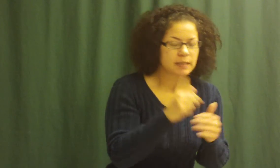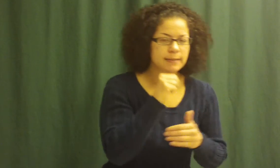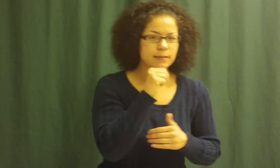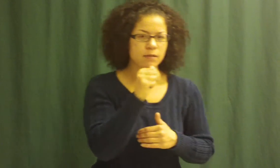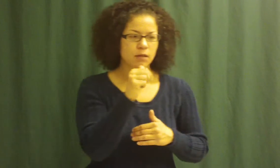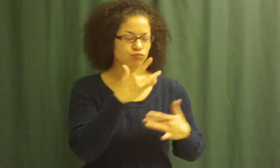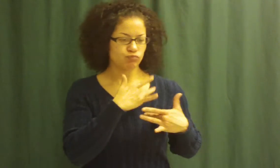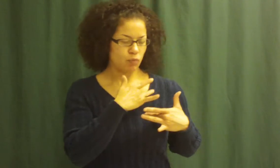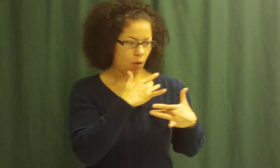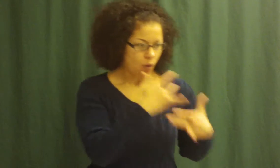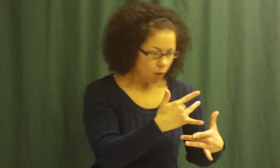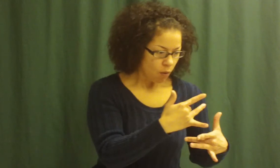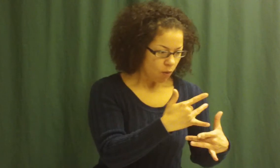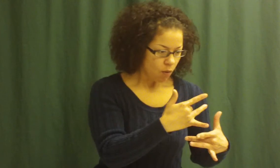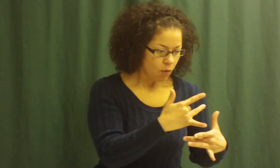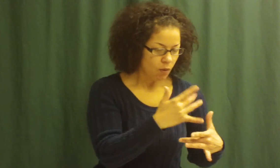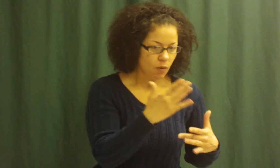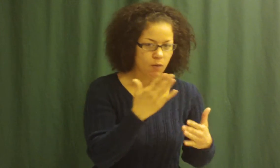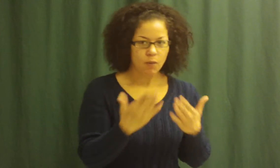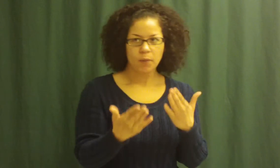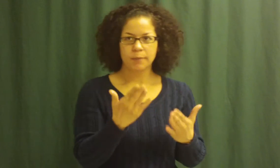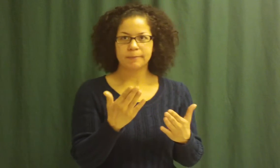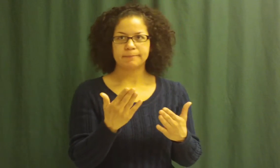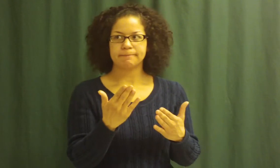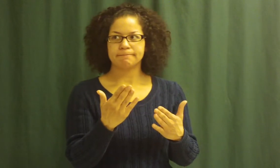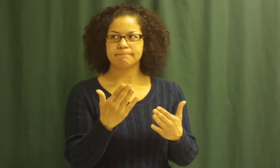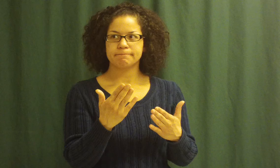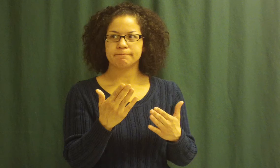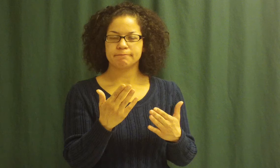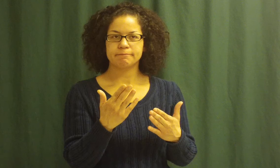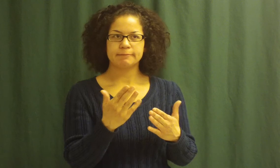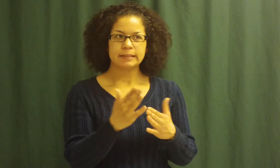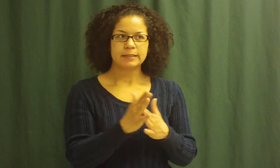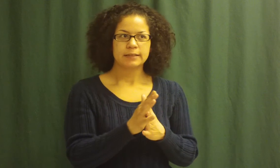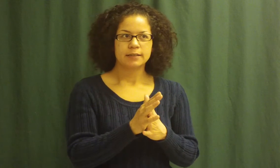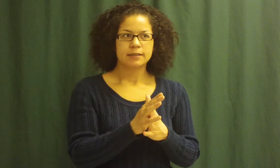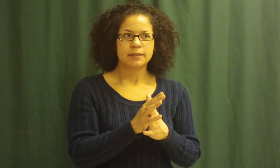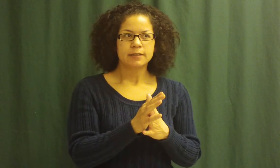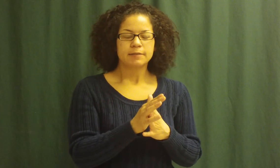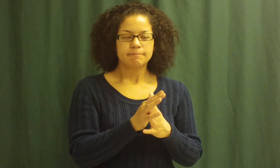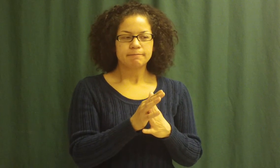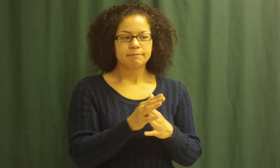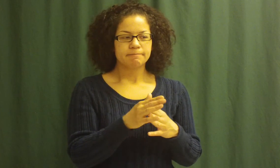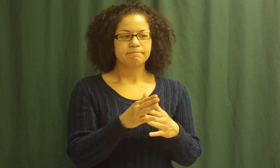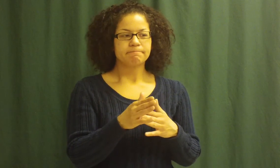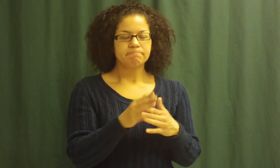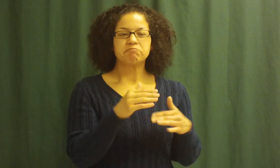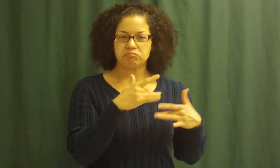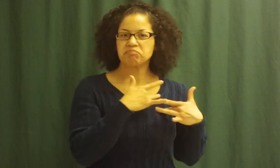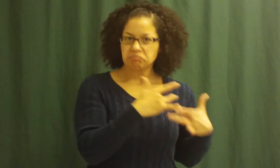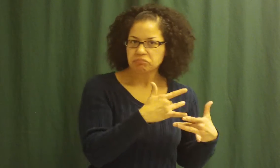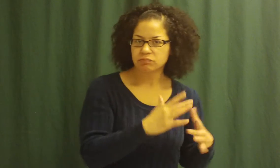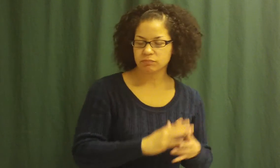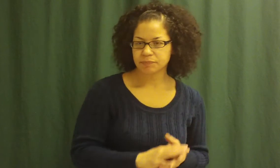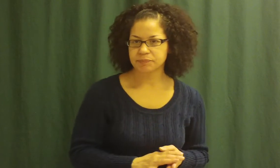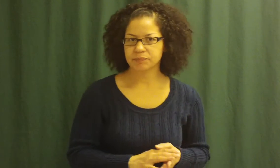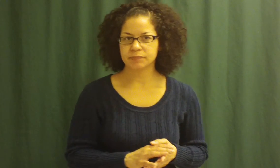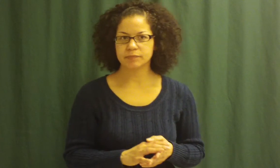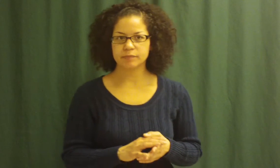automatic. The culture's members must interpret and, over time, reinterpret